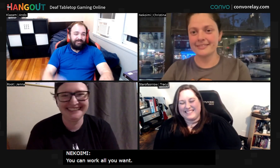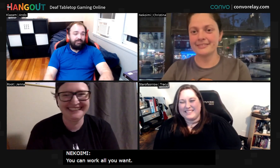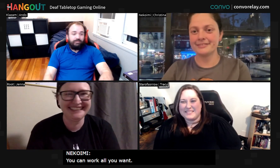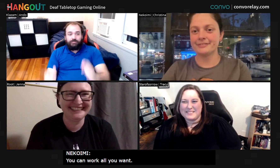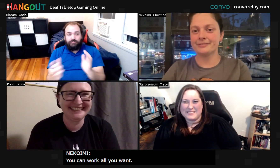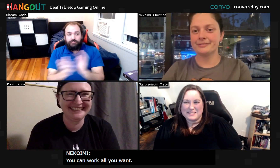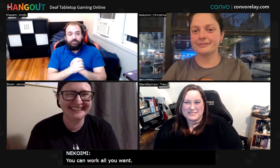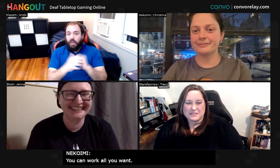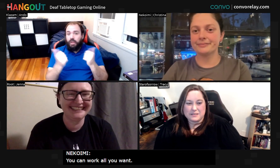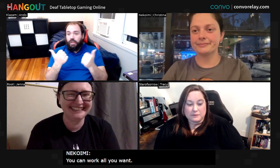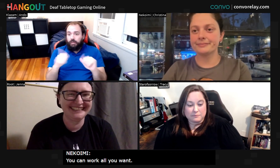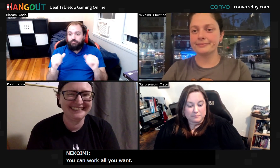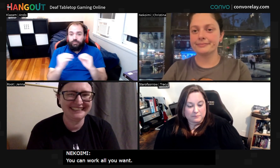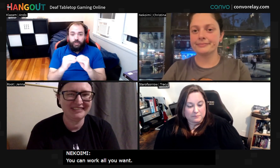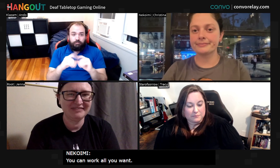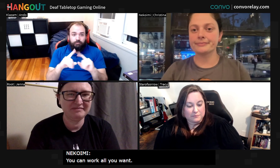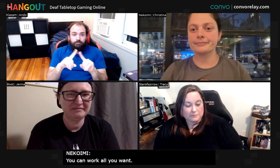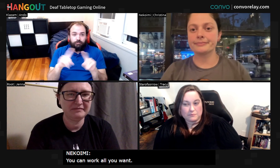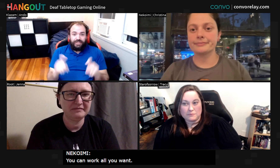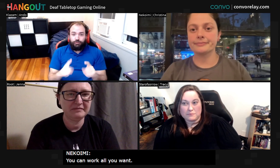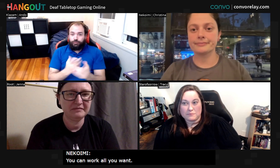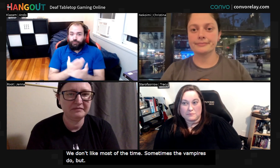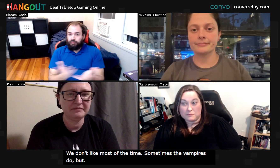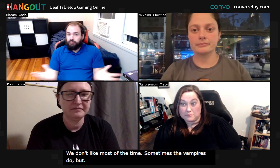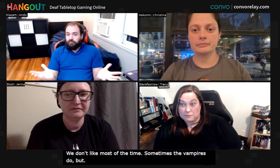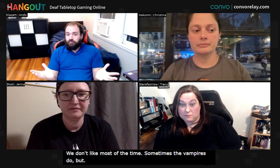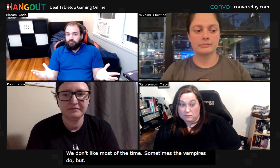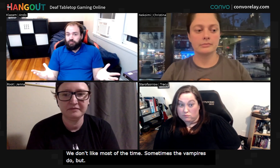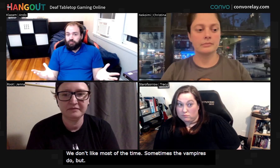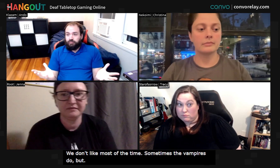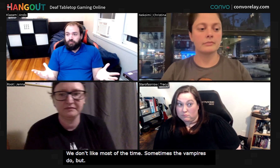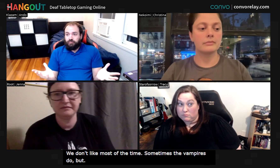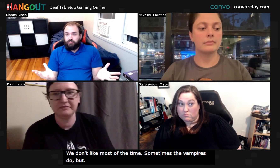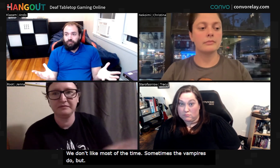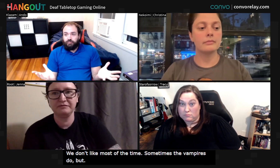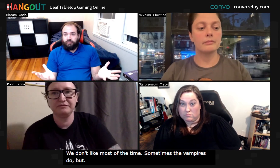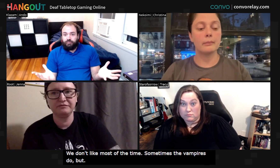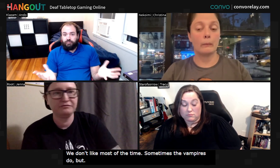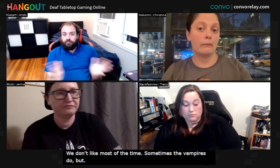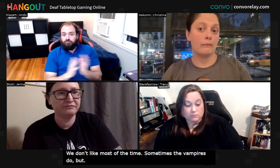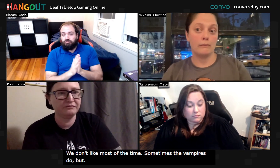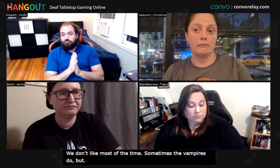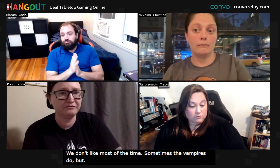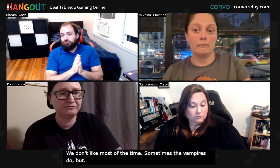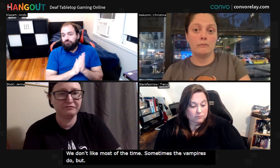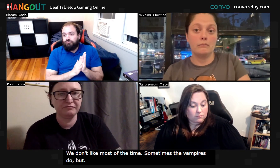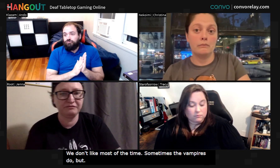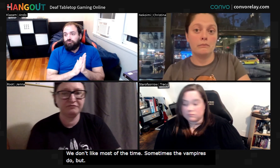yeah. So if there's any questions out there, or you want to add anything.